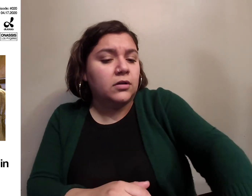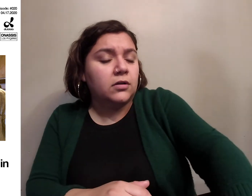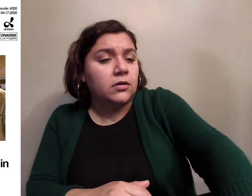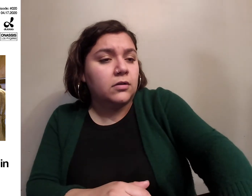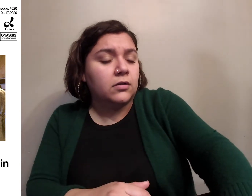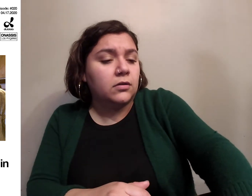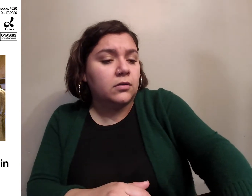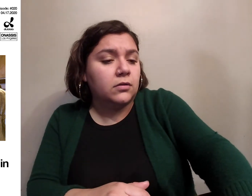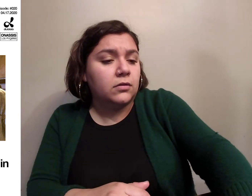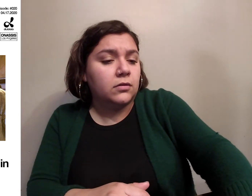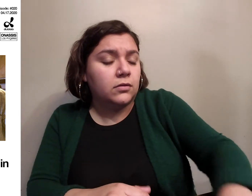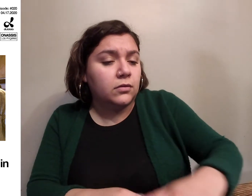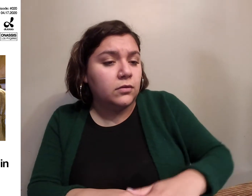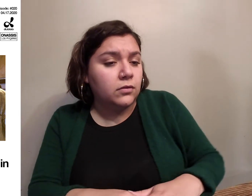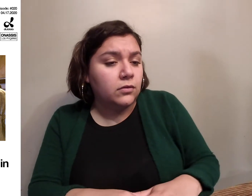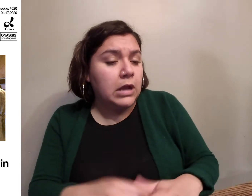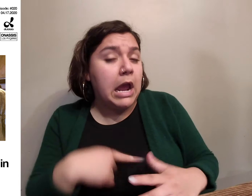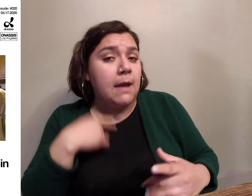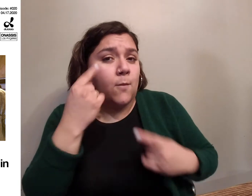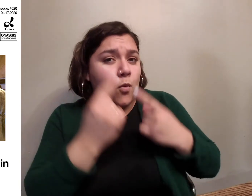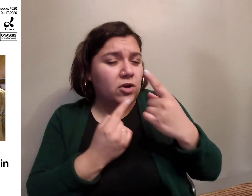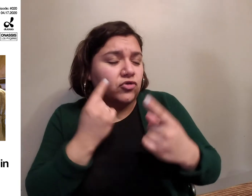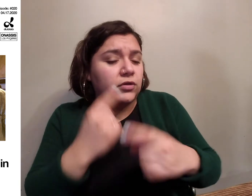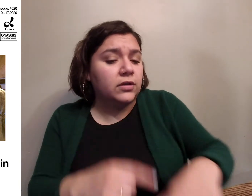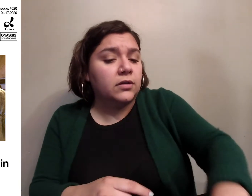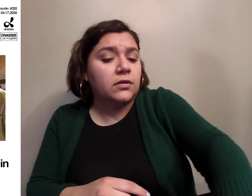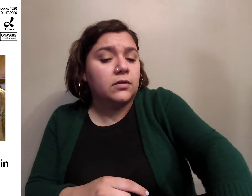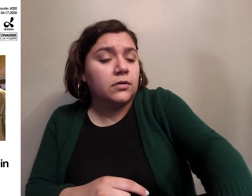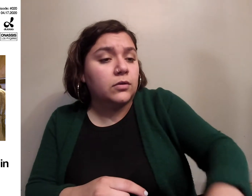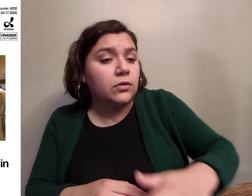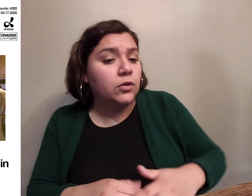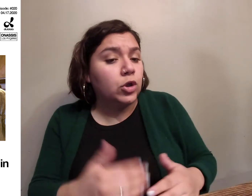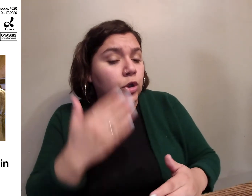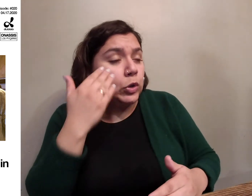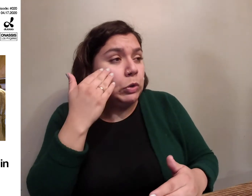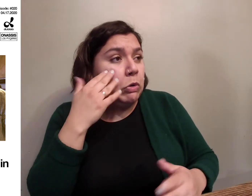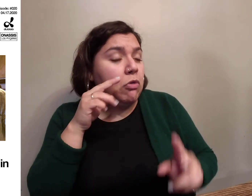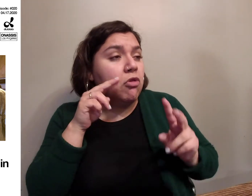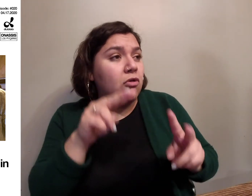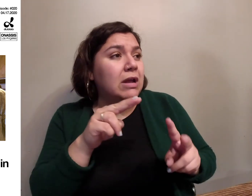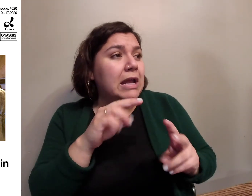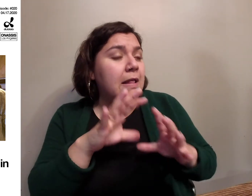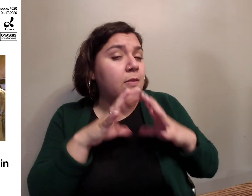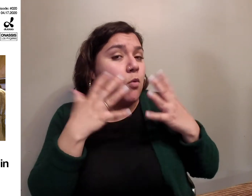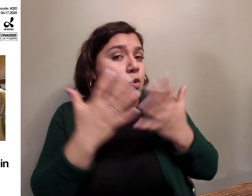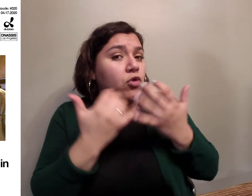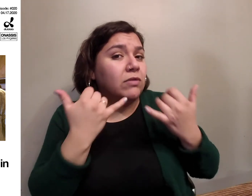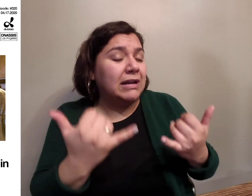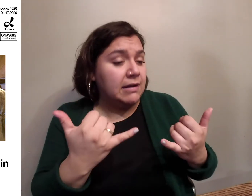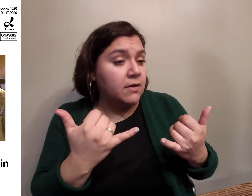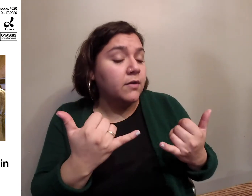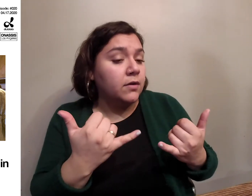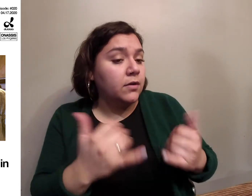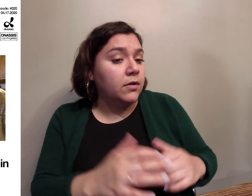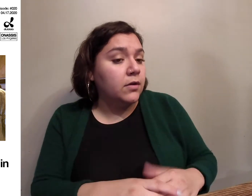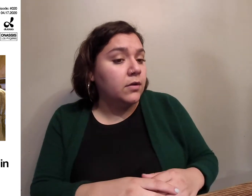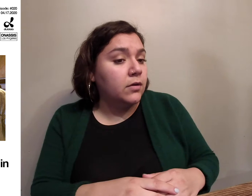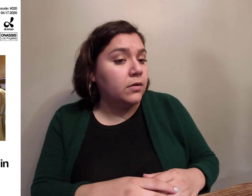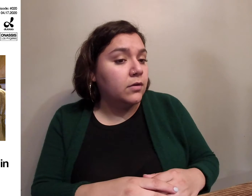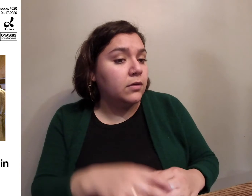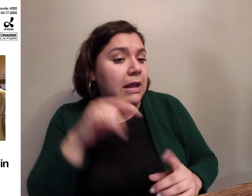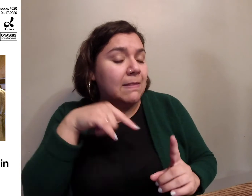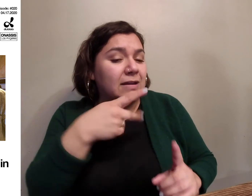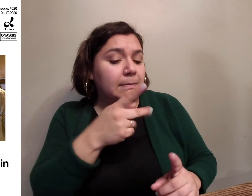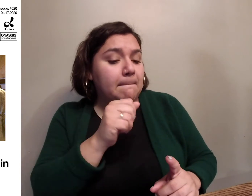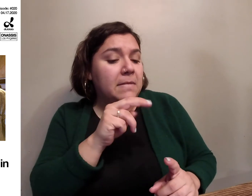I'm wondering, looking at the world as it is now, and this pandemic as